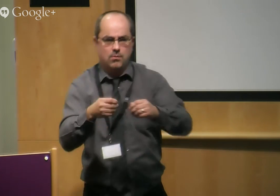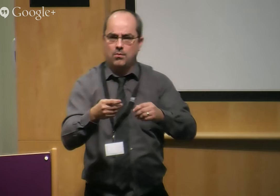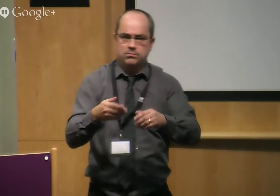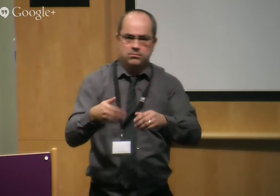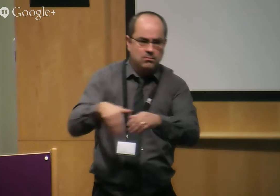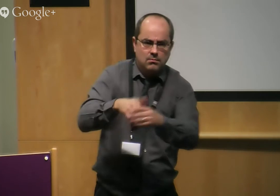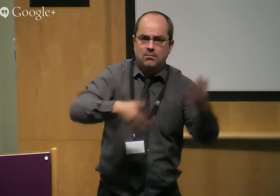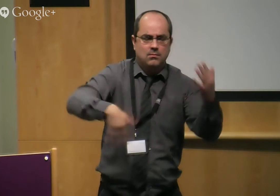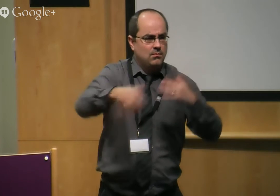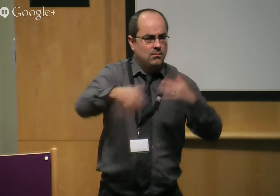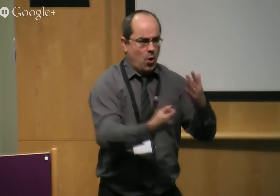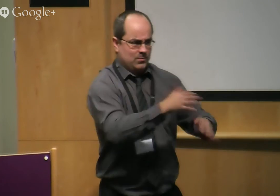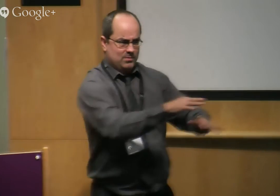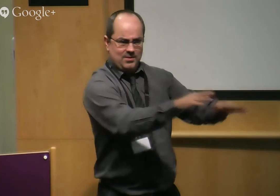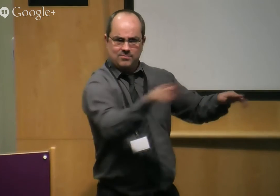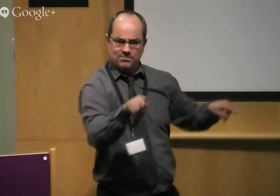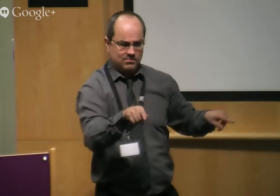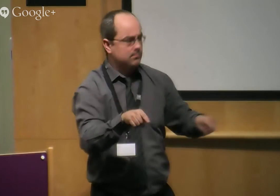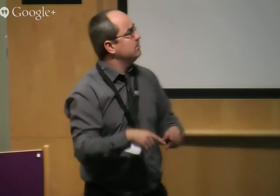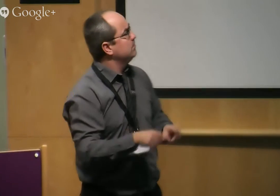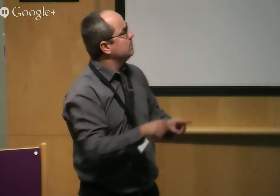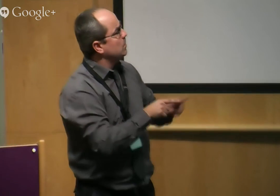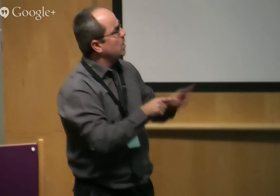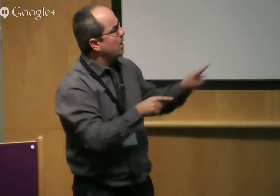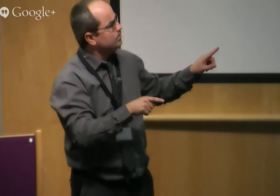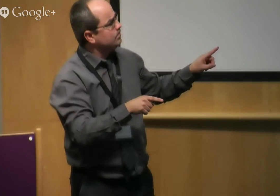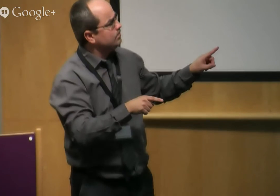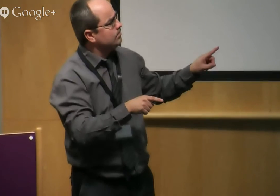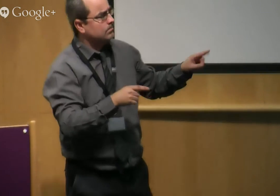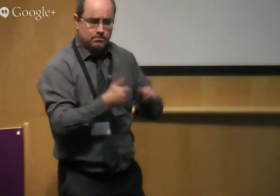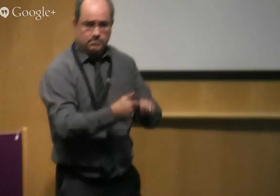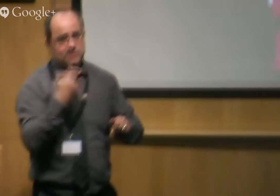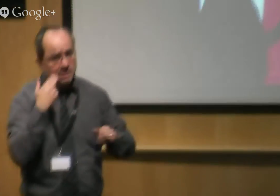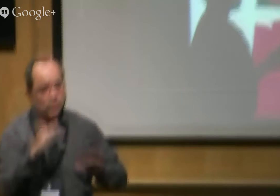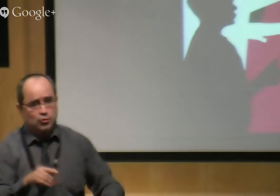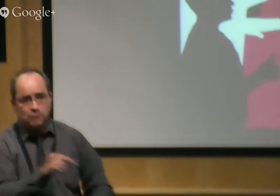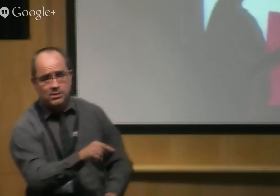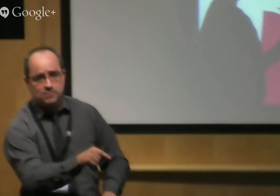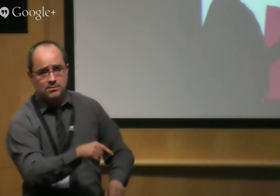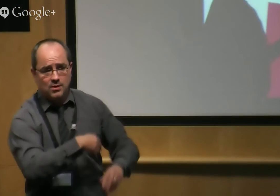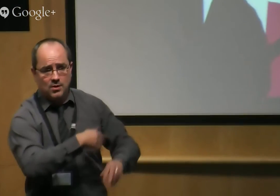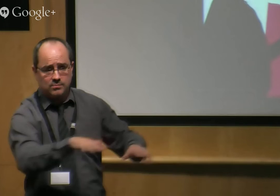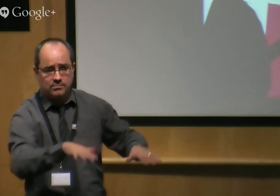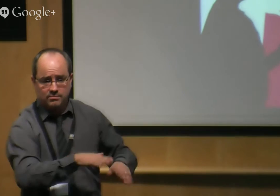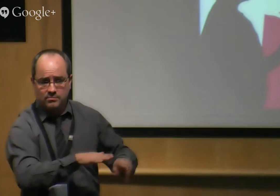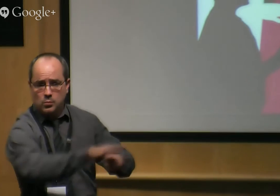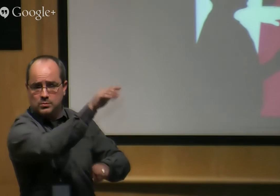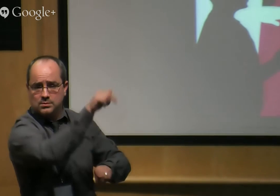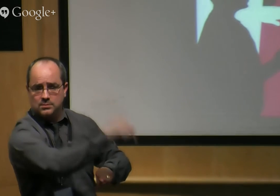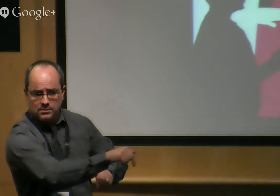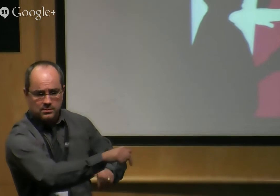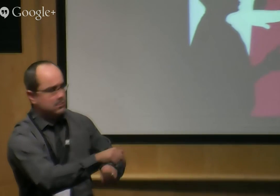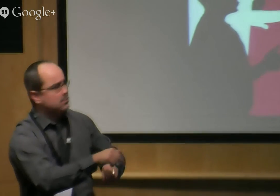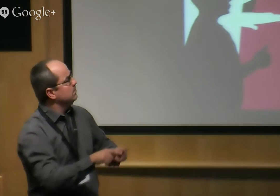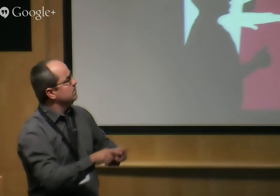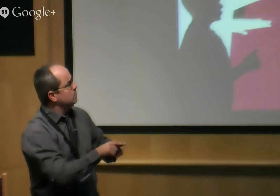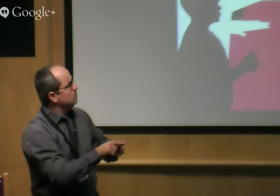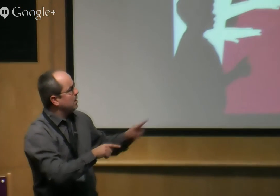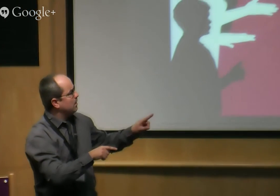BSL. And the lessons. We need to support deaf children and families because they are our